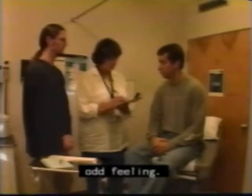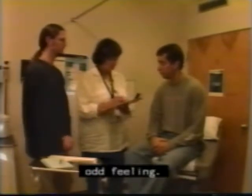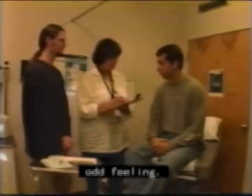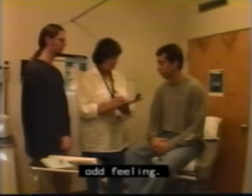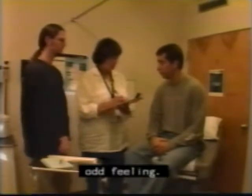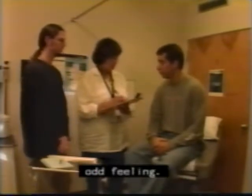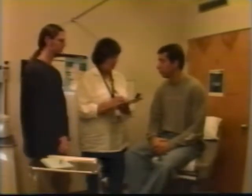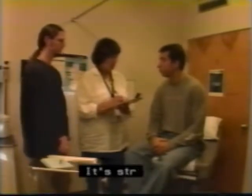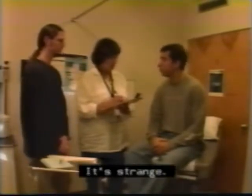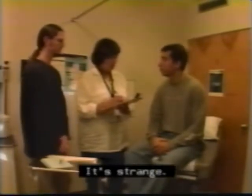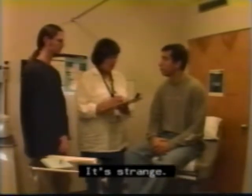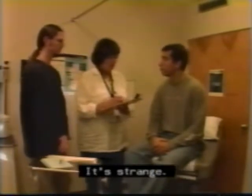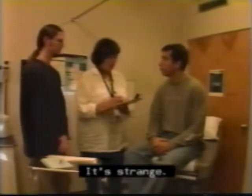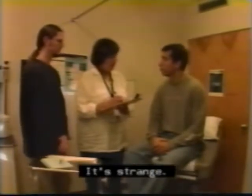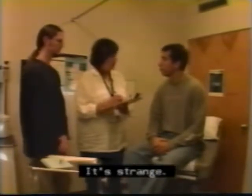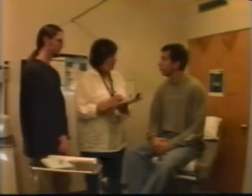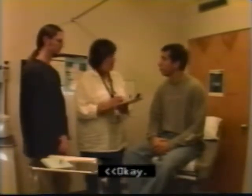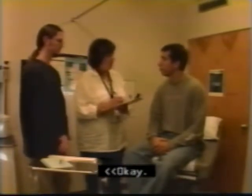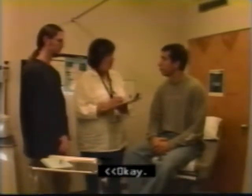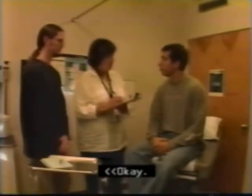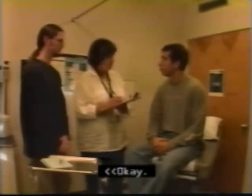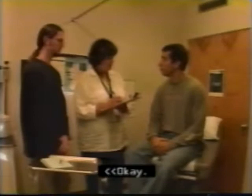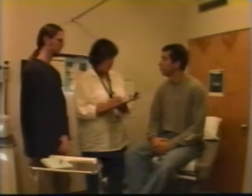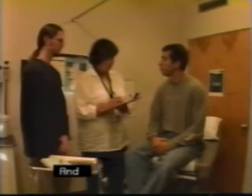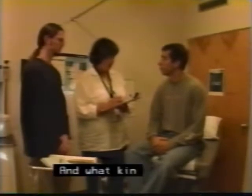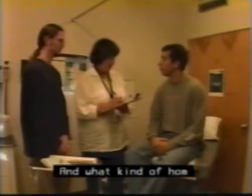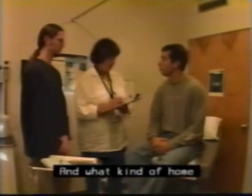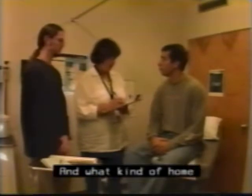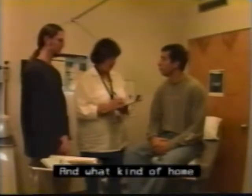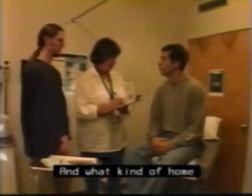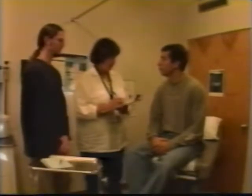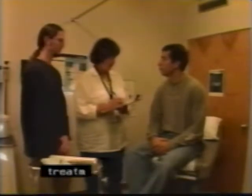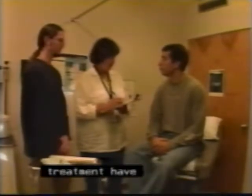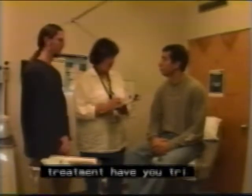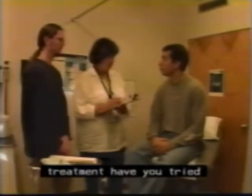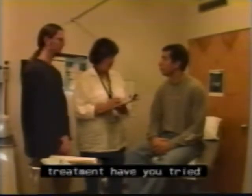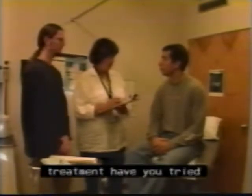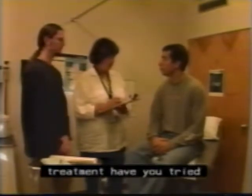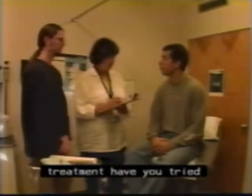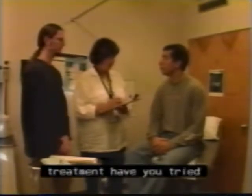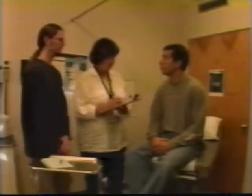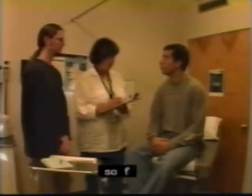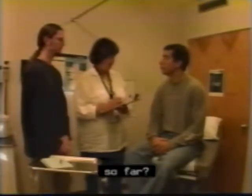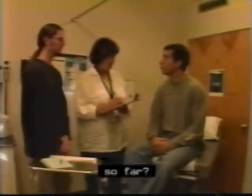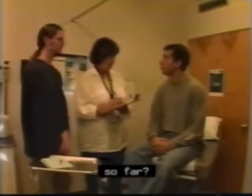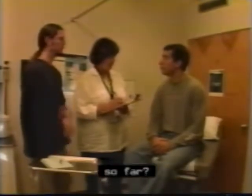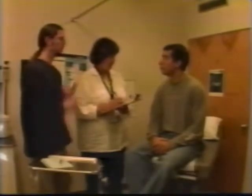strange. Okay, and what kind of home treatment have you tried so far?